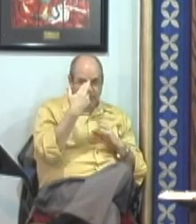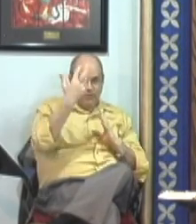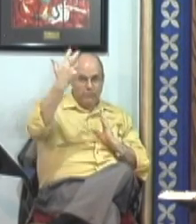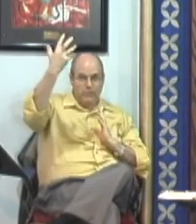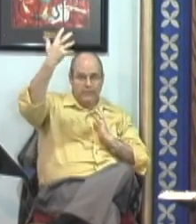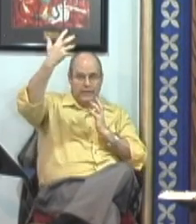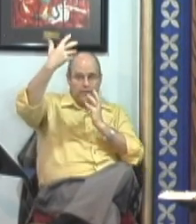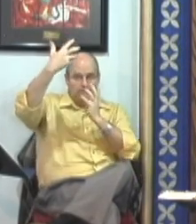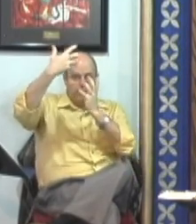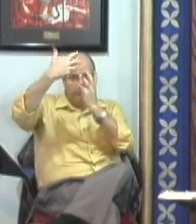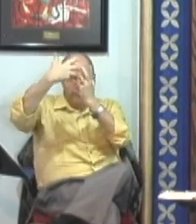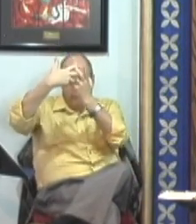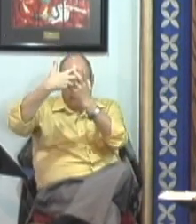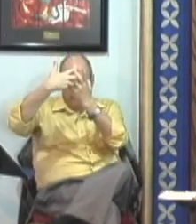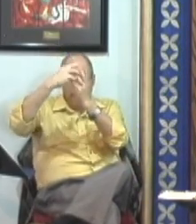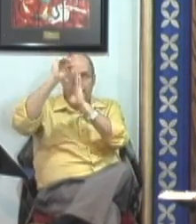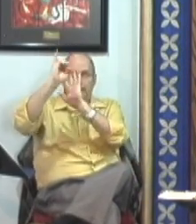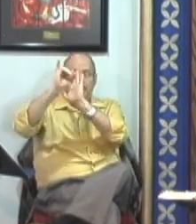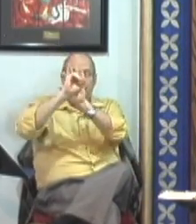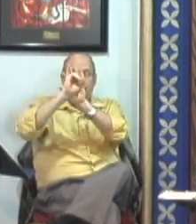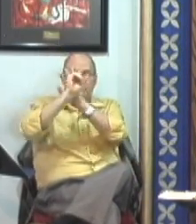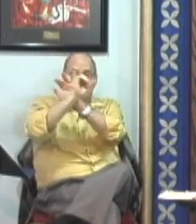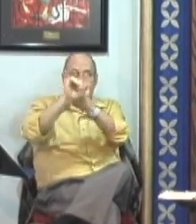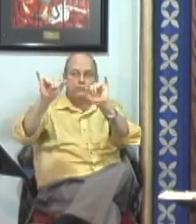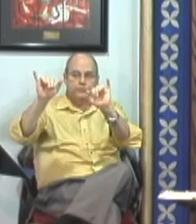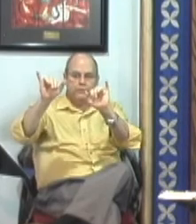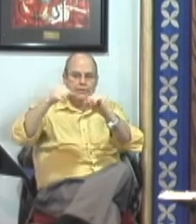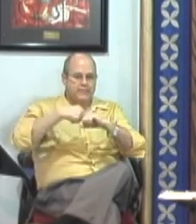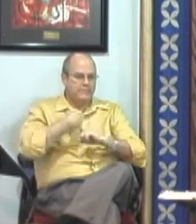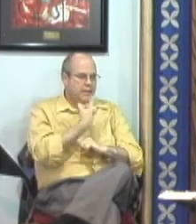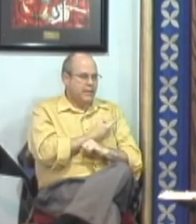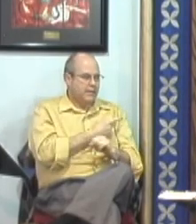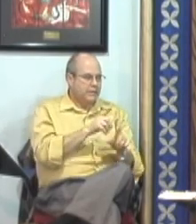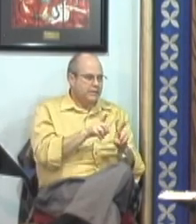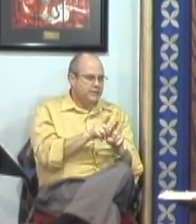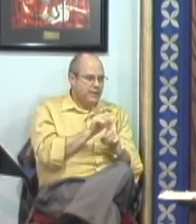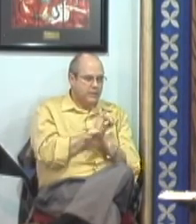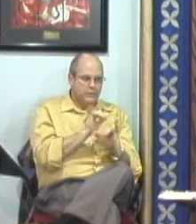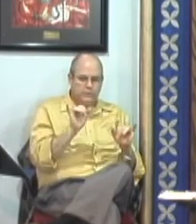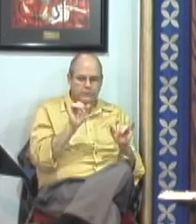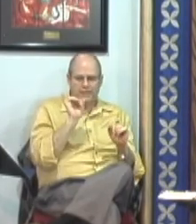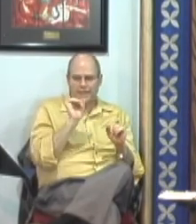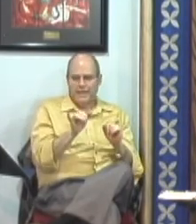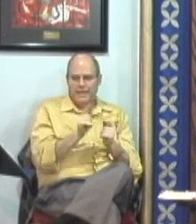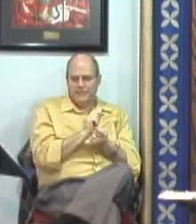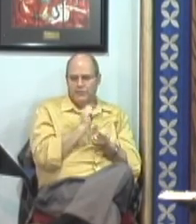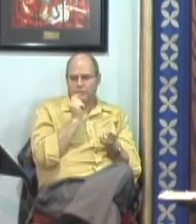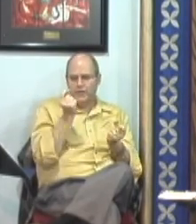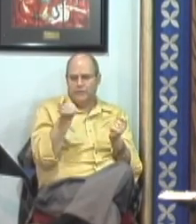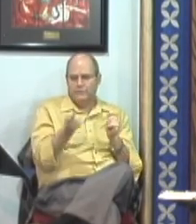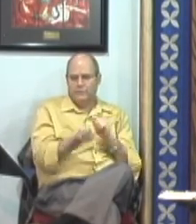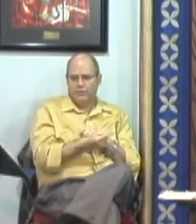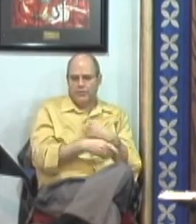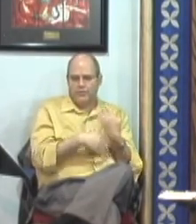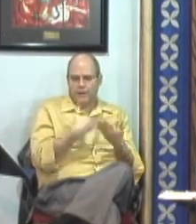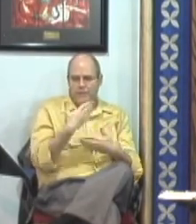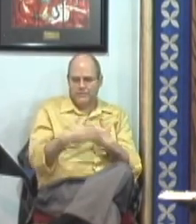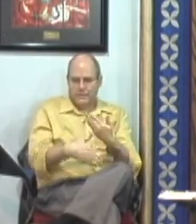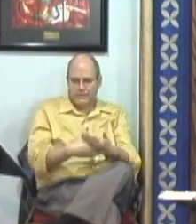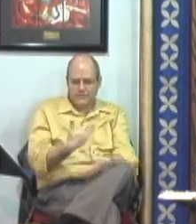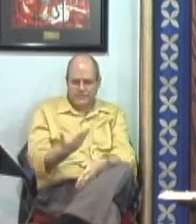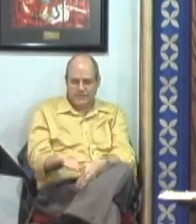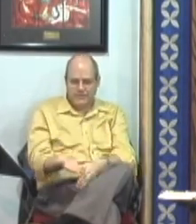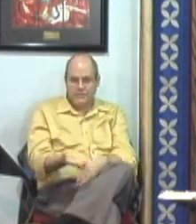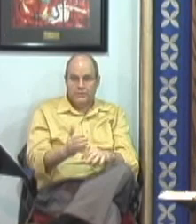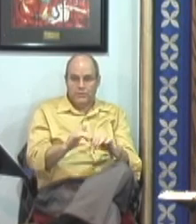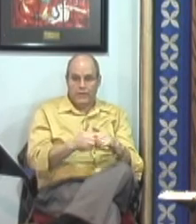to the image of Yeshua. So he's making us like Yeshua, and that's this transforming process. So